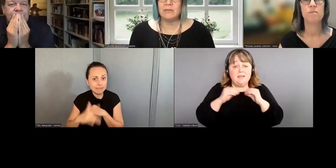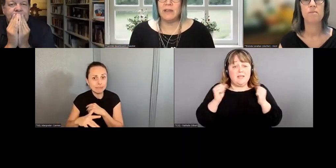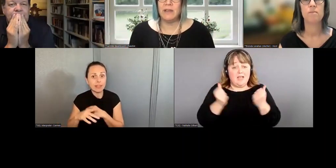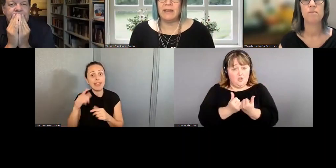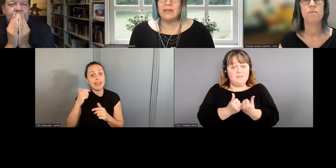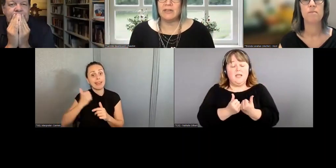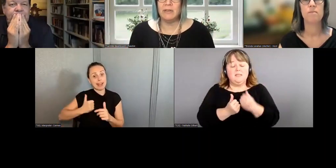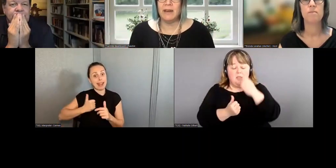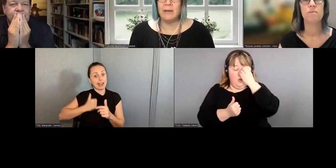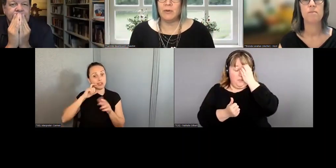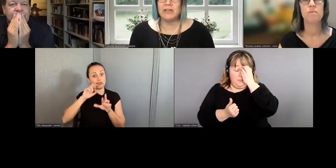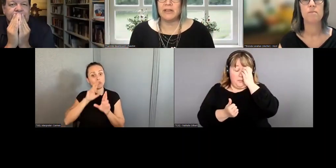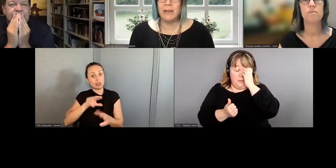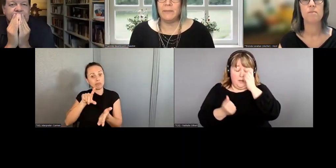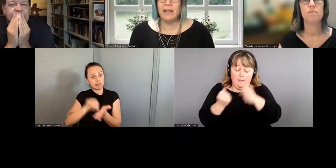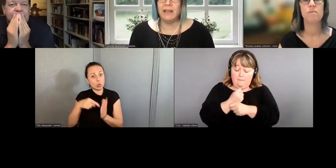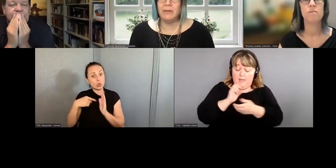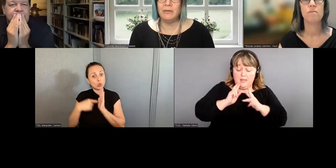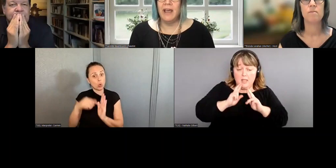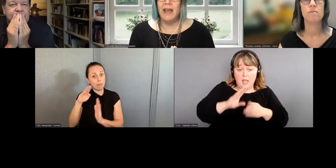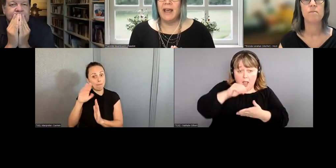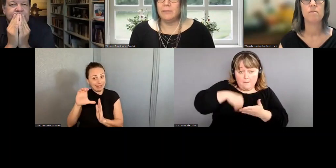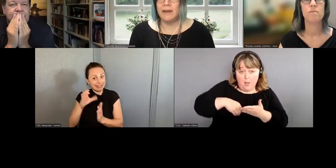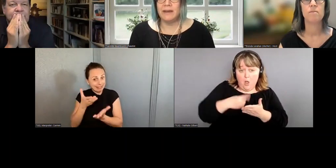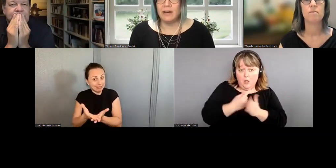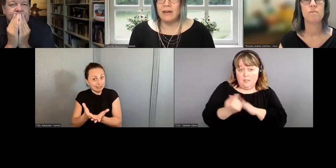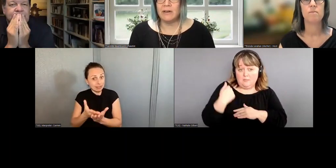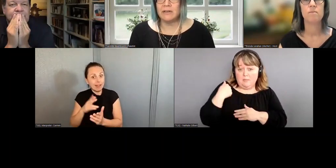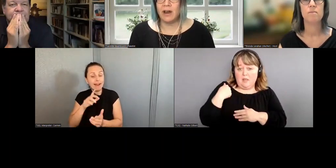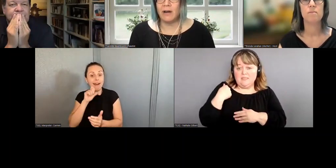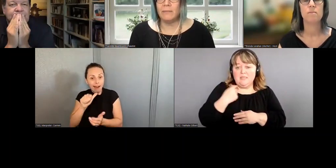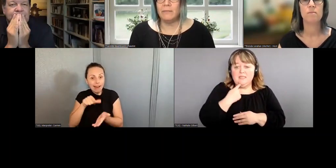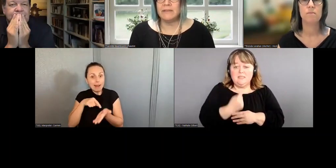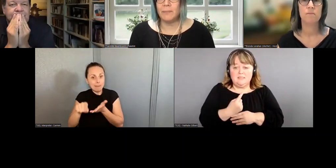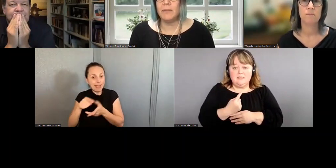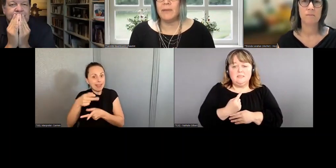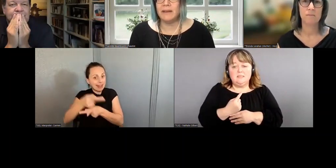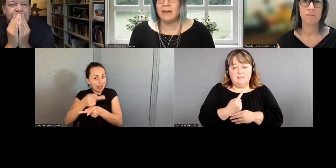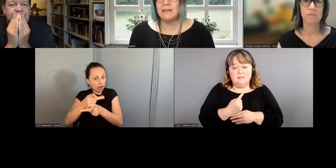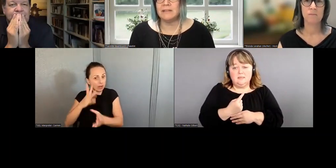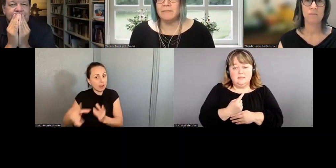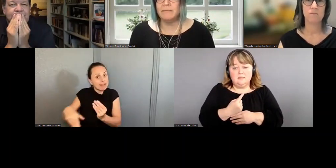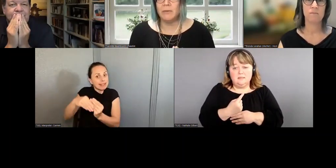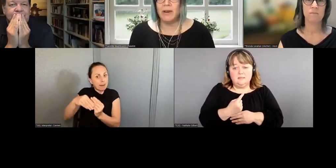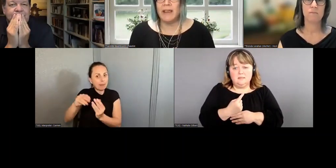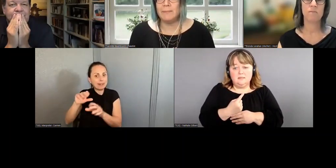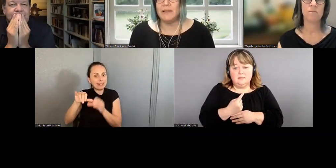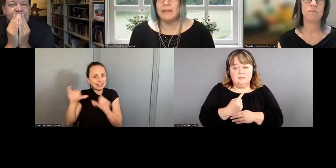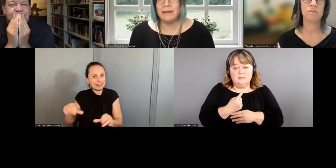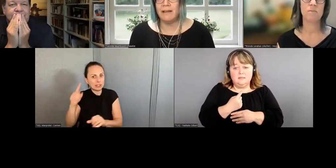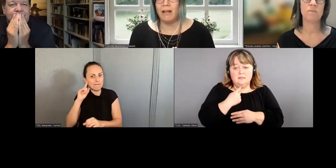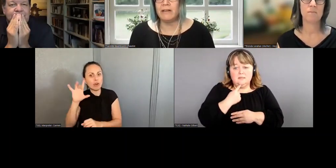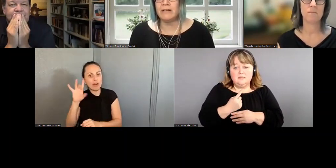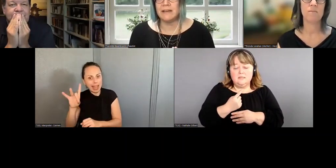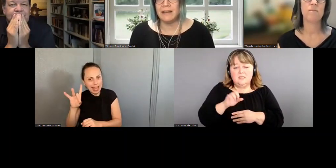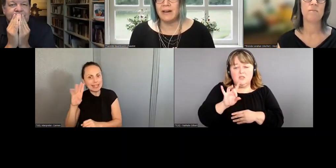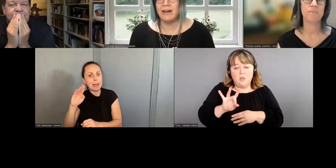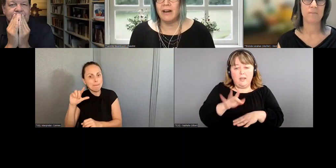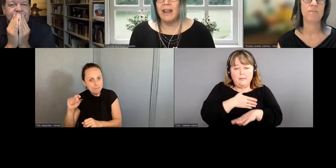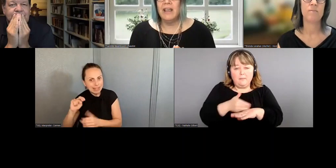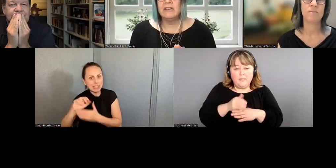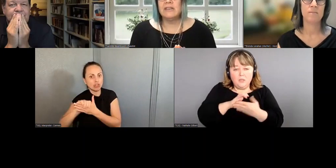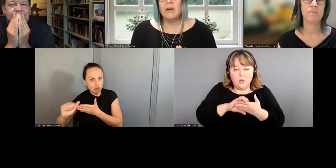past week, and it showed that in British Columbia alone, unpaid caregivers are supplementing our system for about $8 billion a